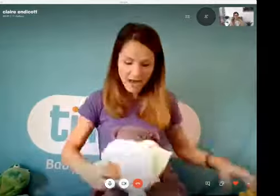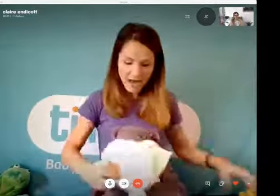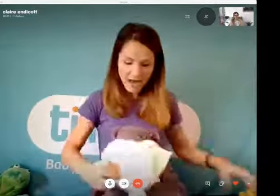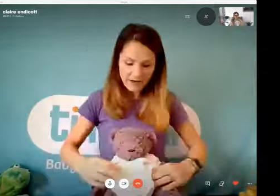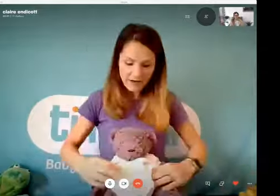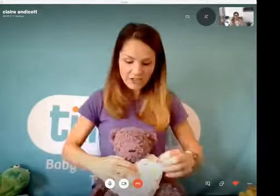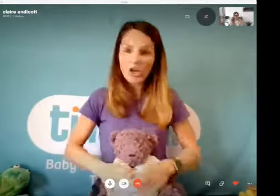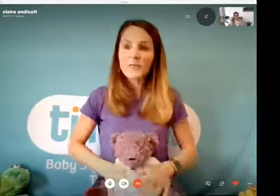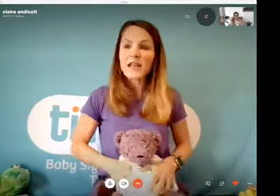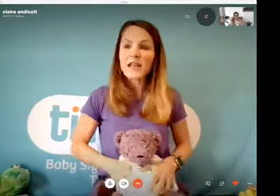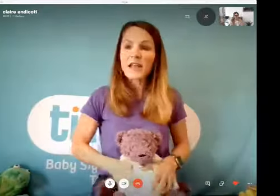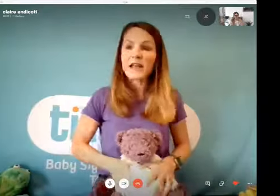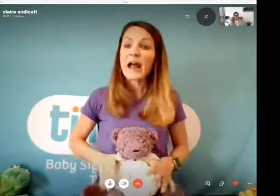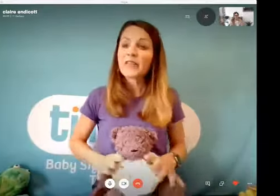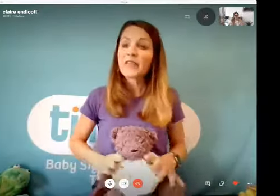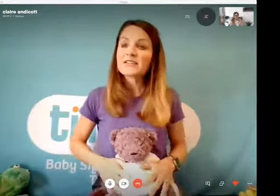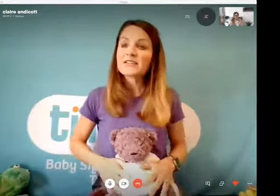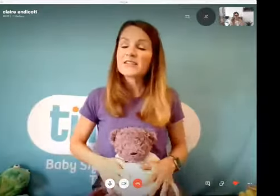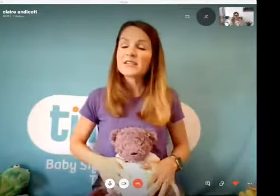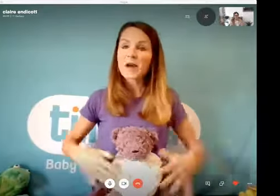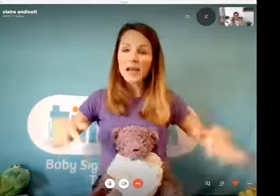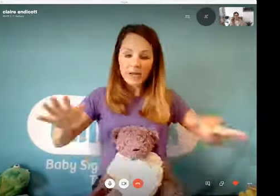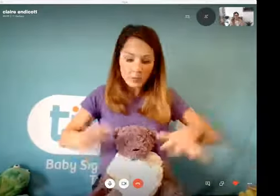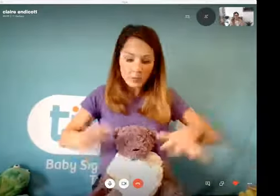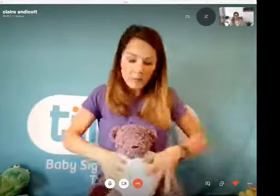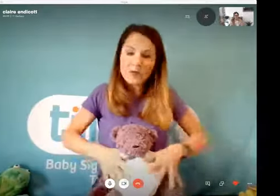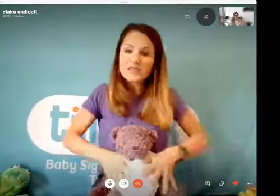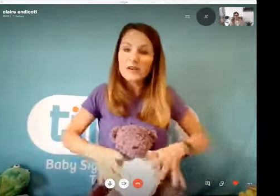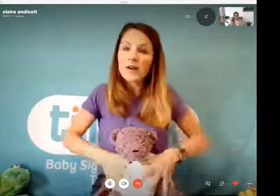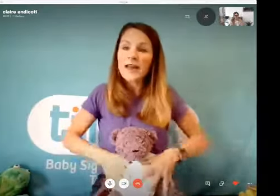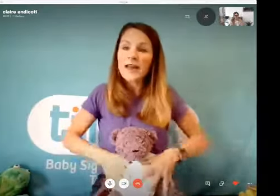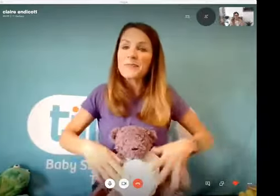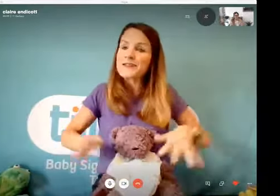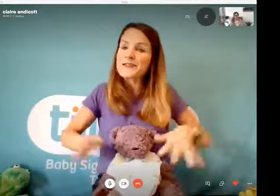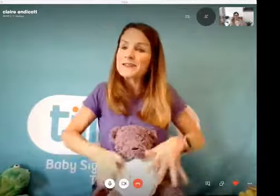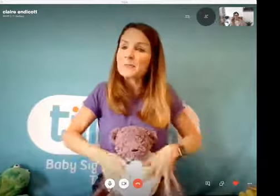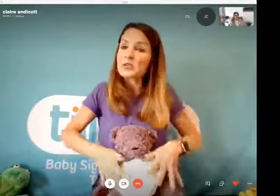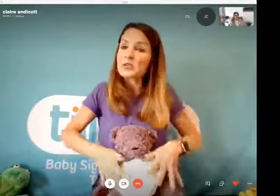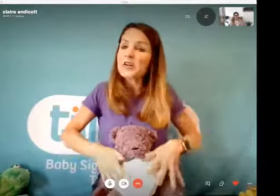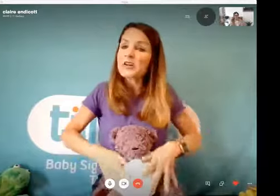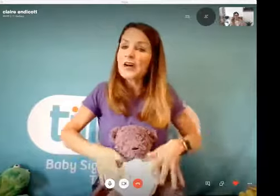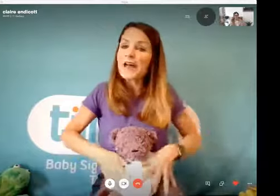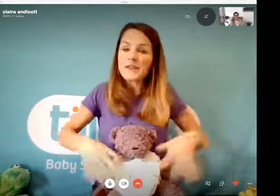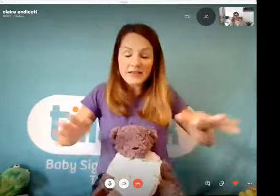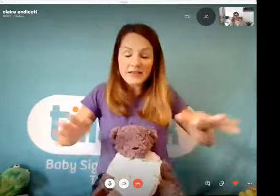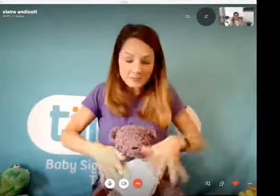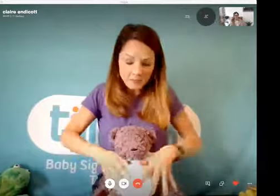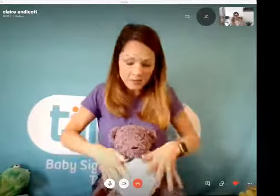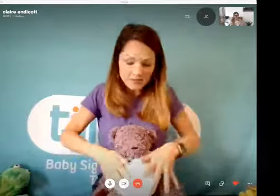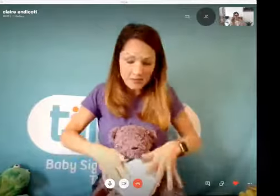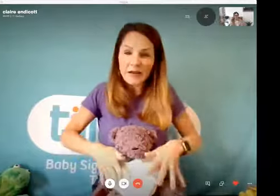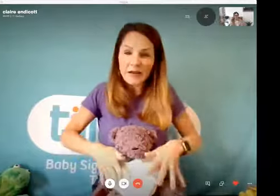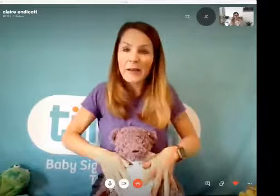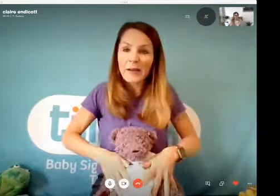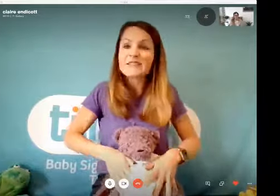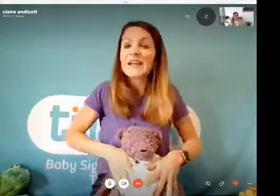Show me. This is the way we put on our nappies, put on our nappies, put on our nappies. This is